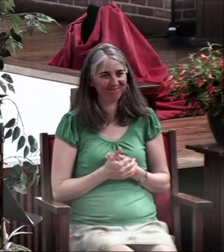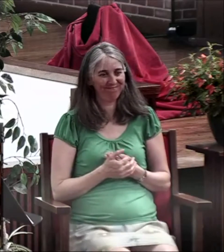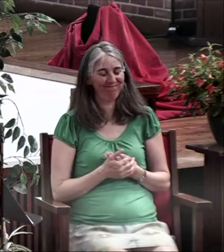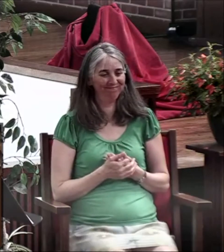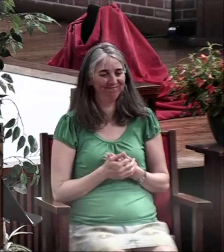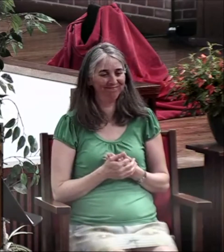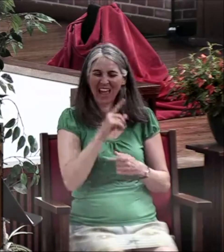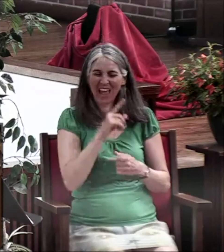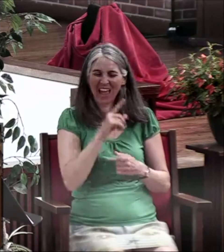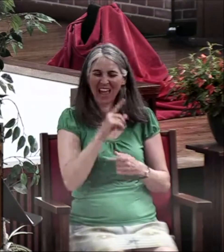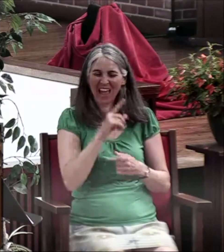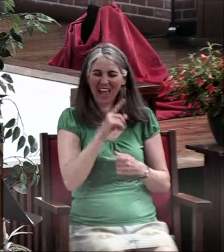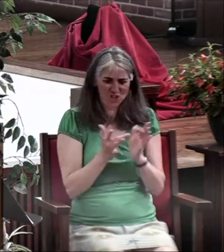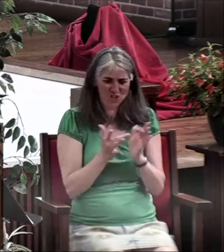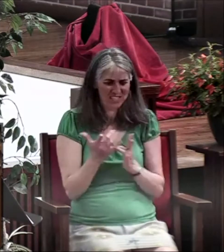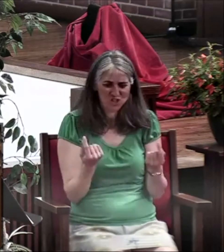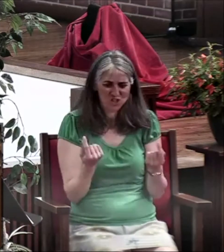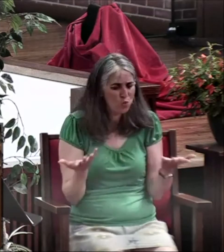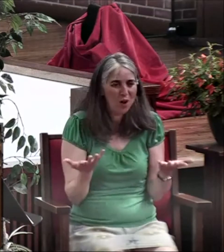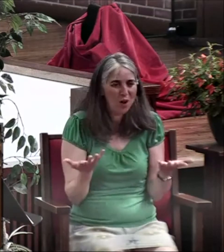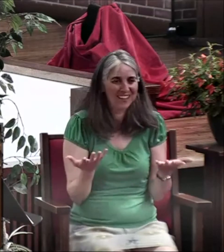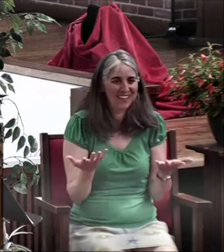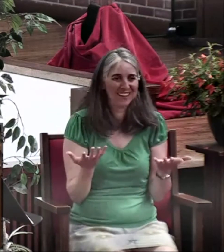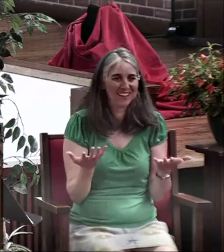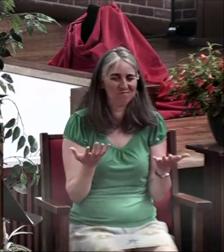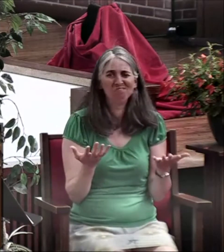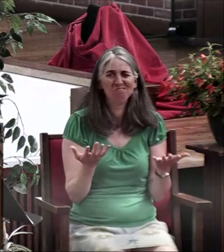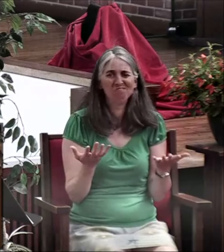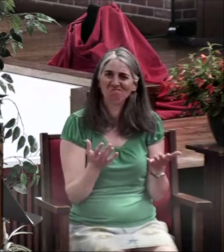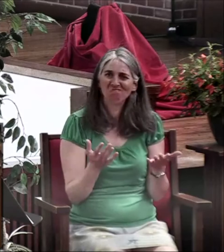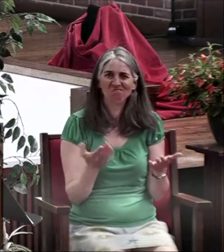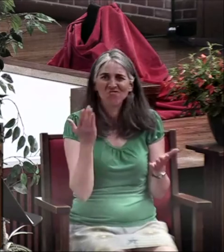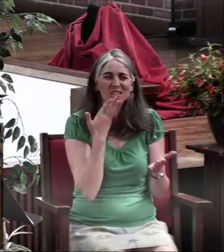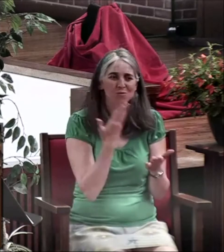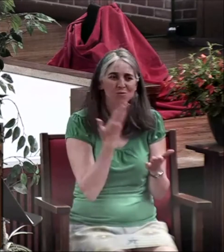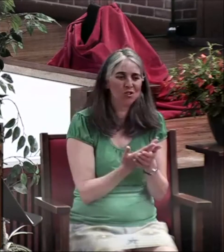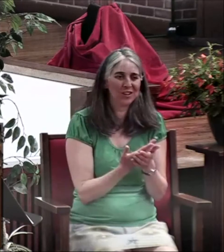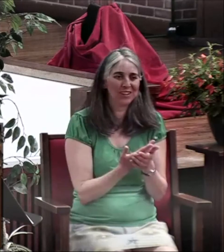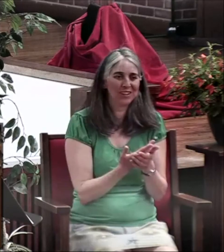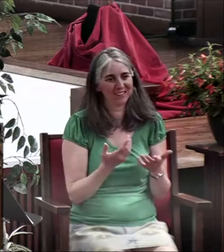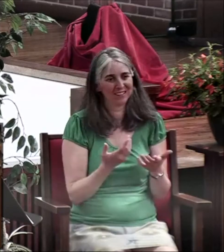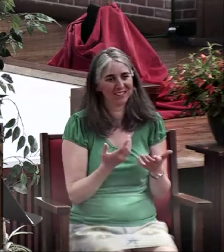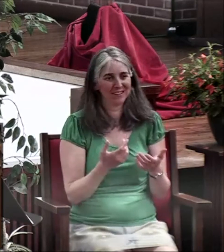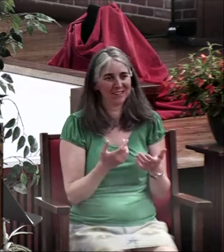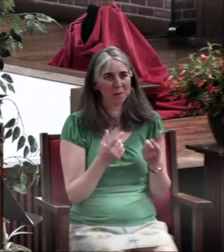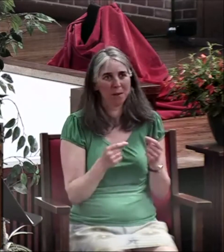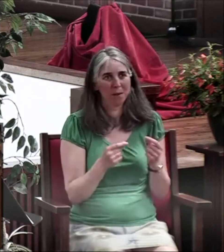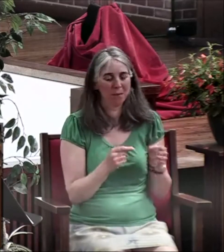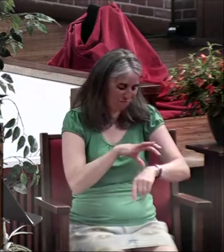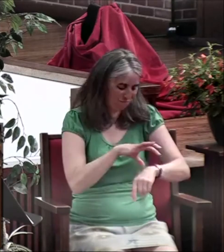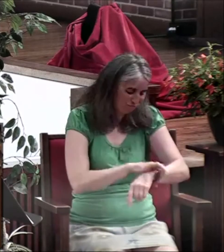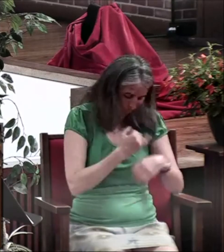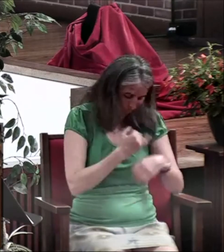It was all about what would Jesus do. It sounded good. It sold a lot of bookmarks and trinkets and